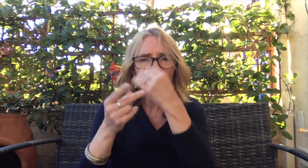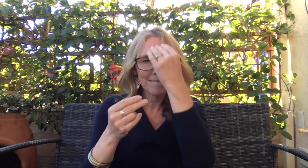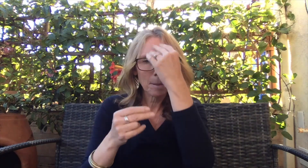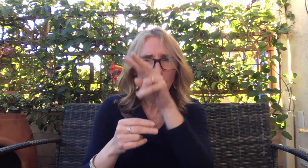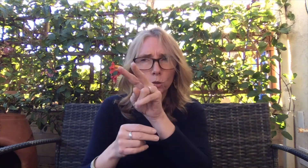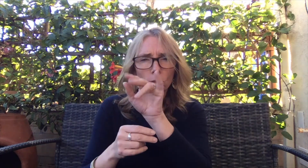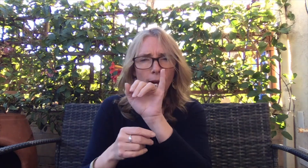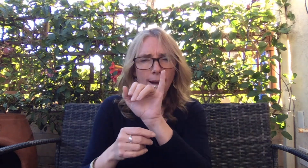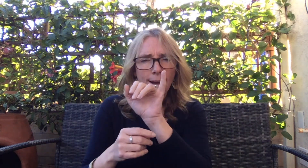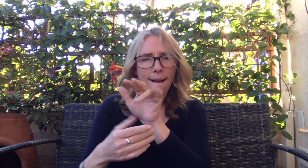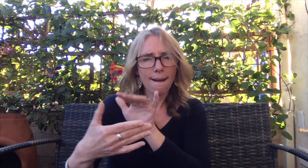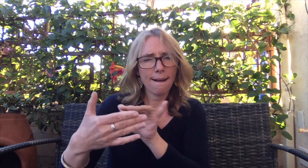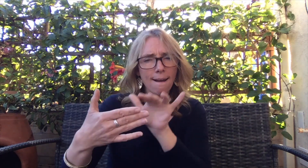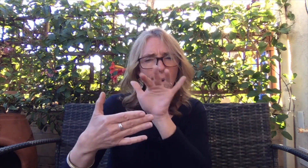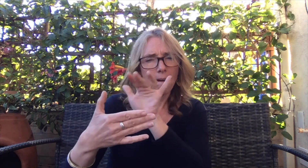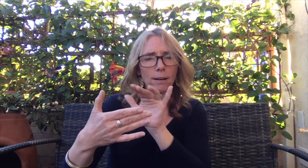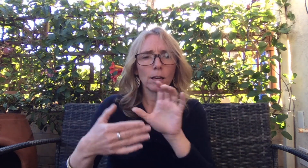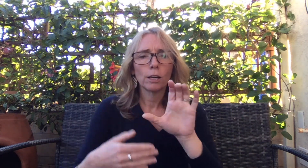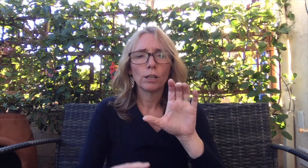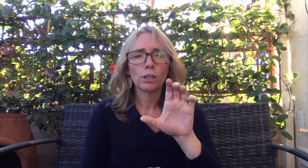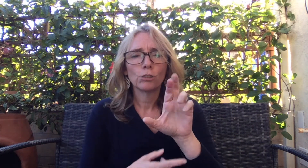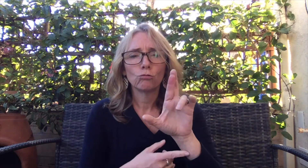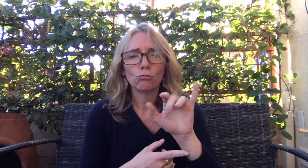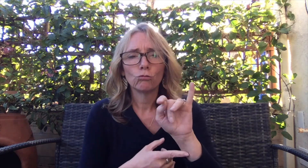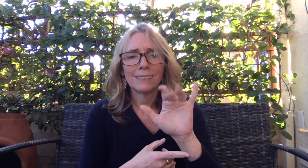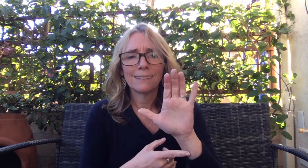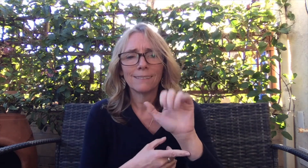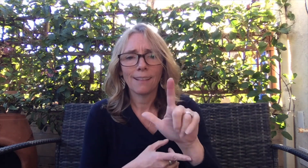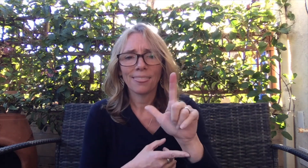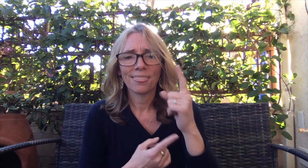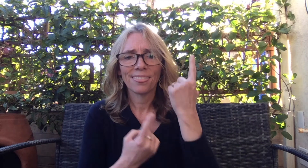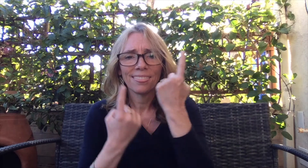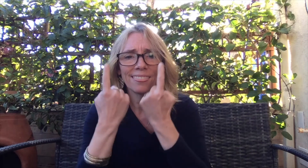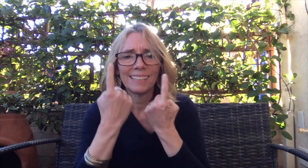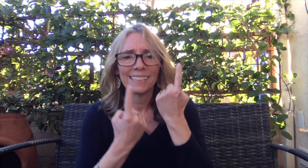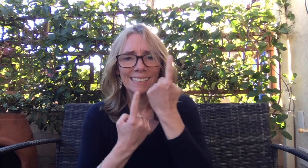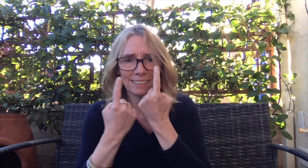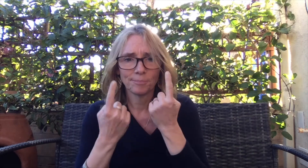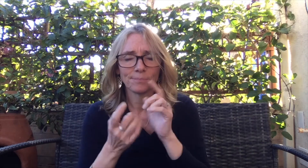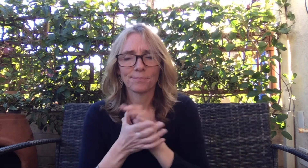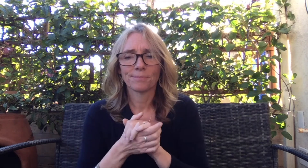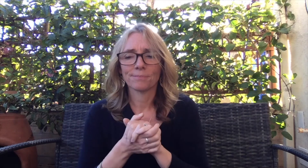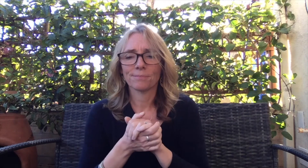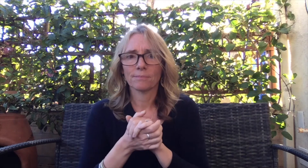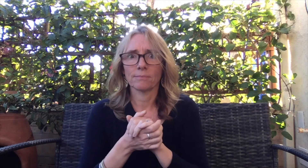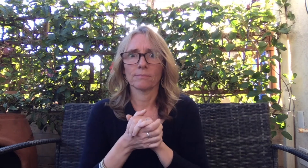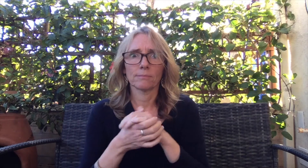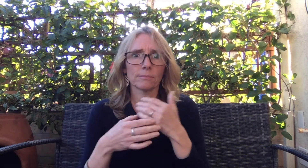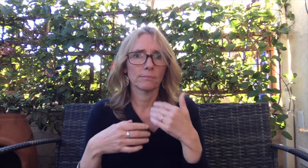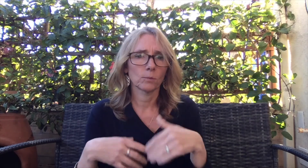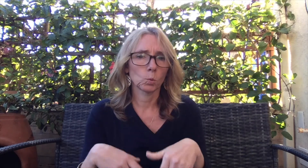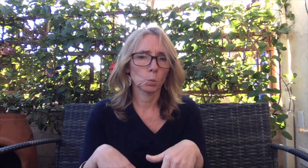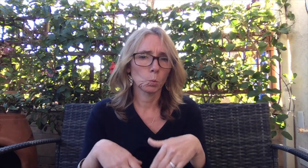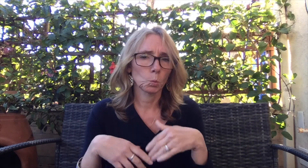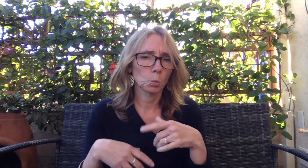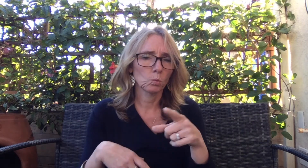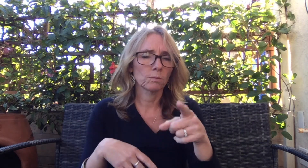and identify types of information and looking at that information